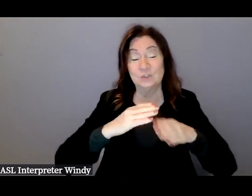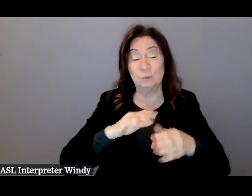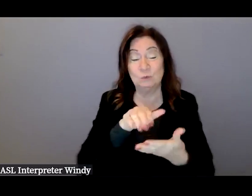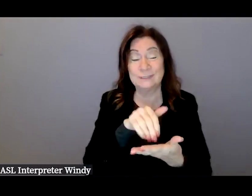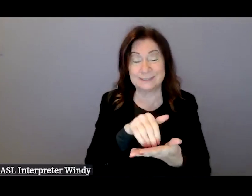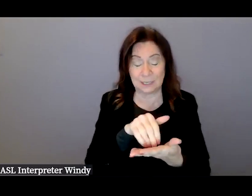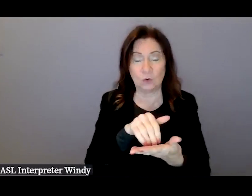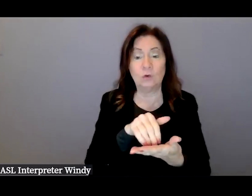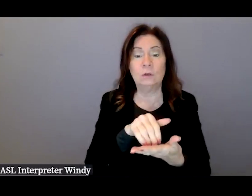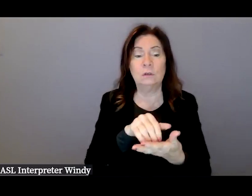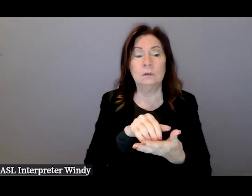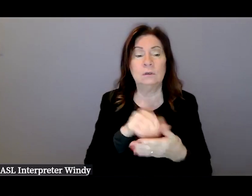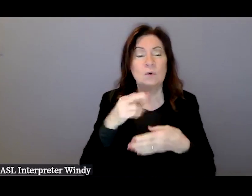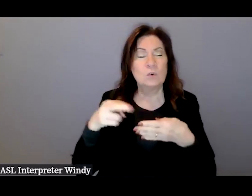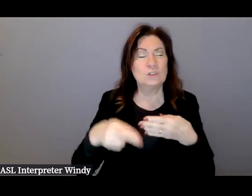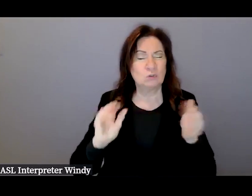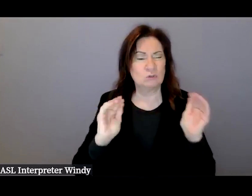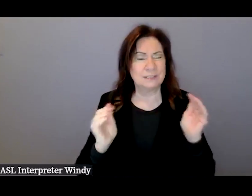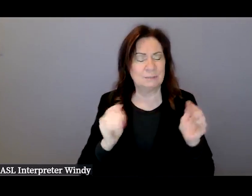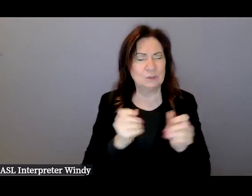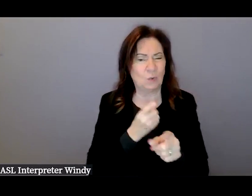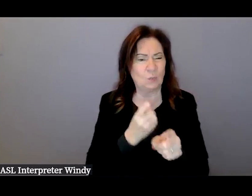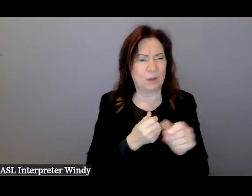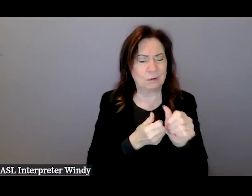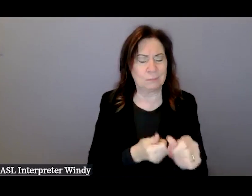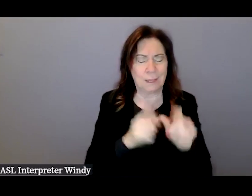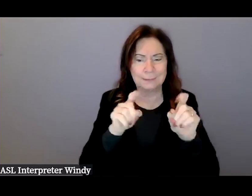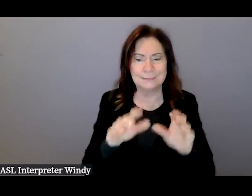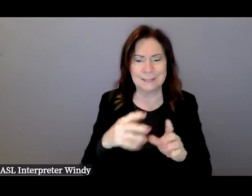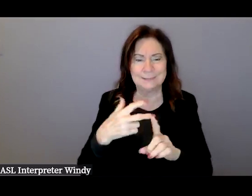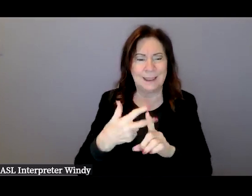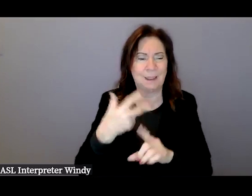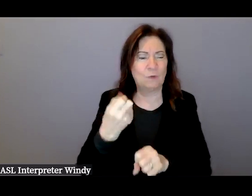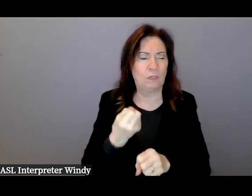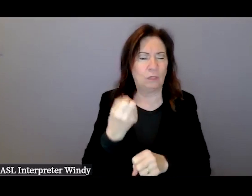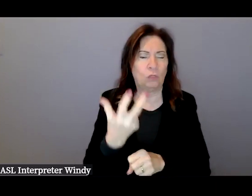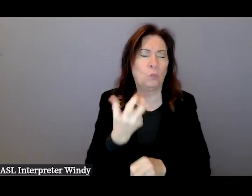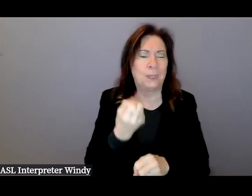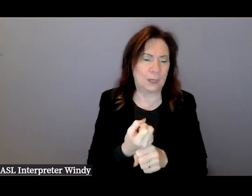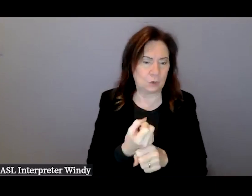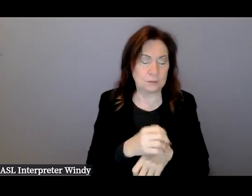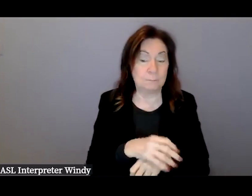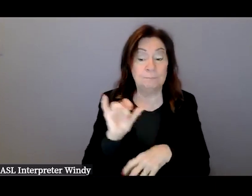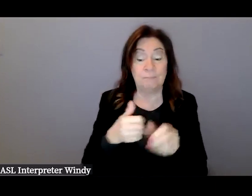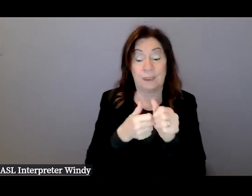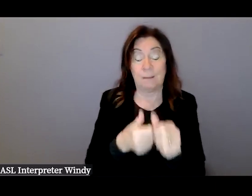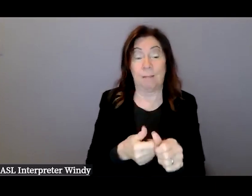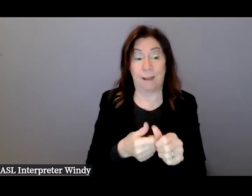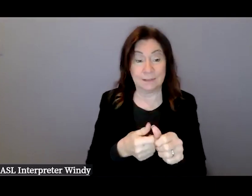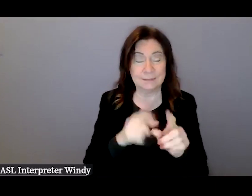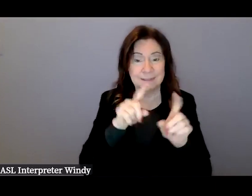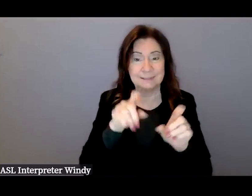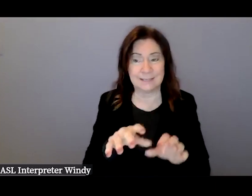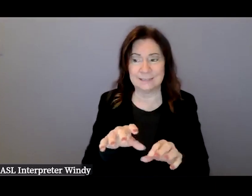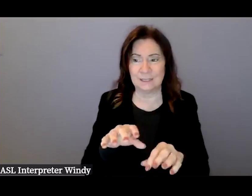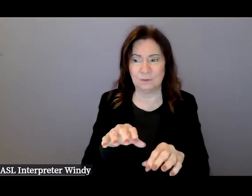very similar to our regular compliant testing done every 3 years. And again, that compliant testing was done